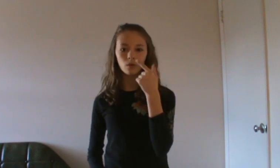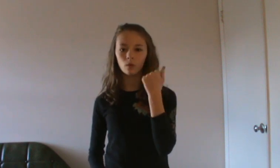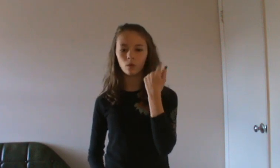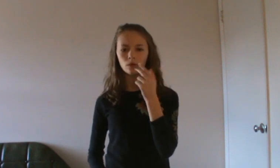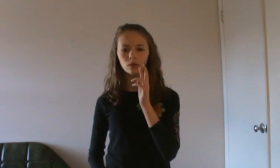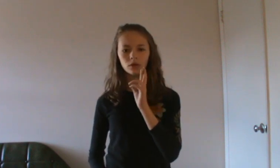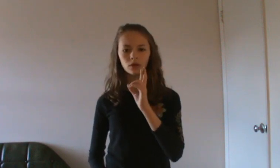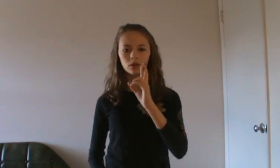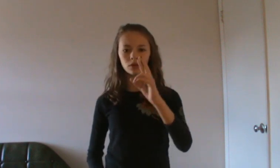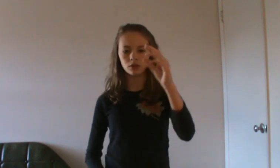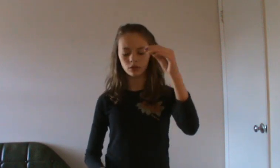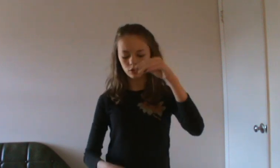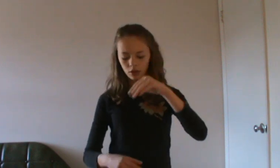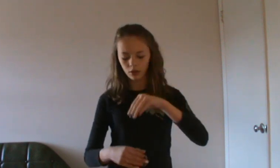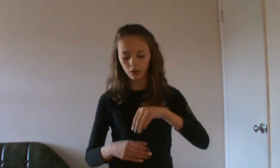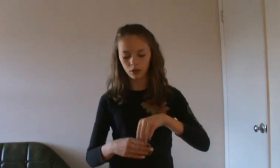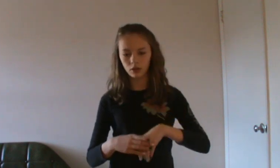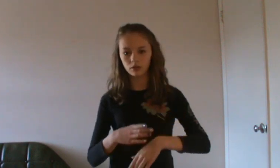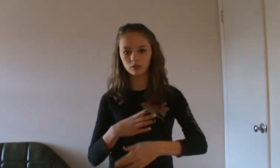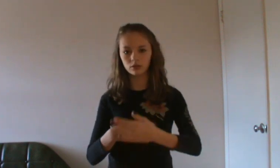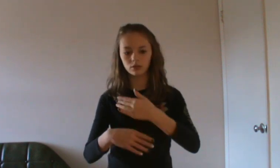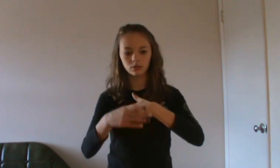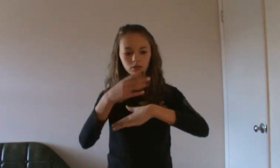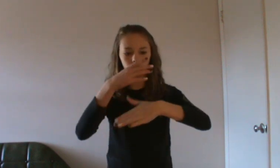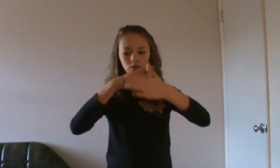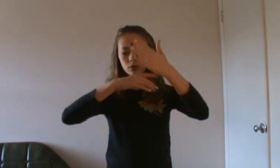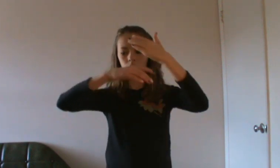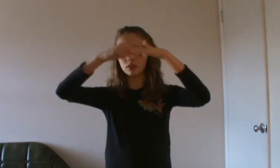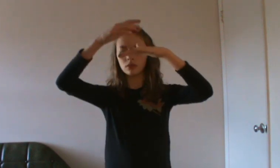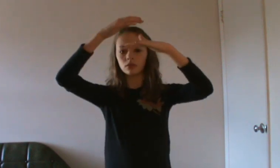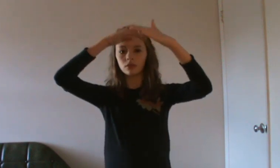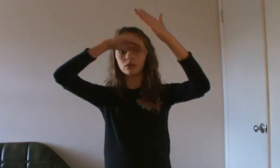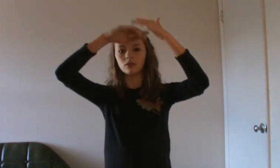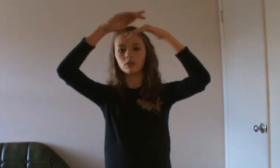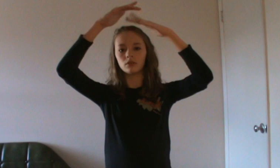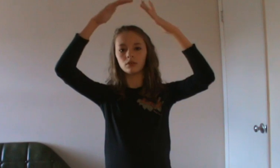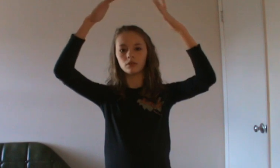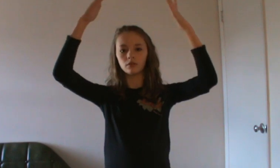which I deliver,